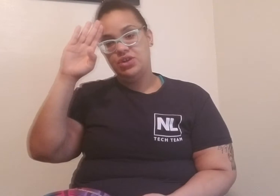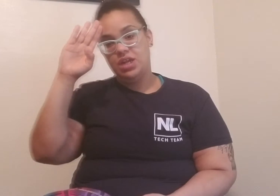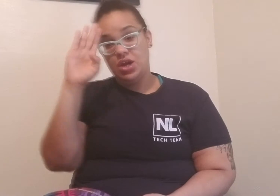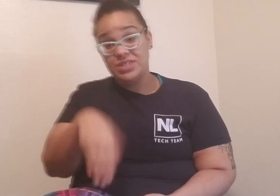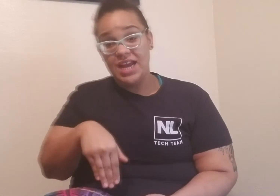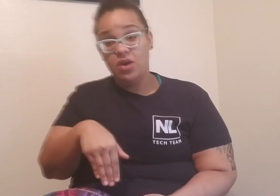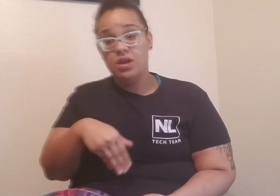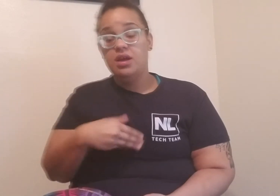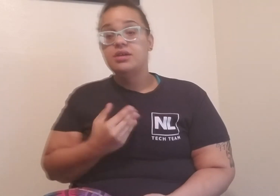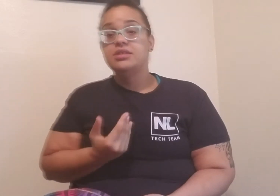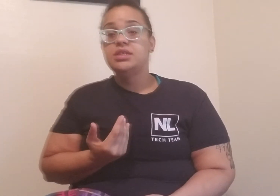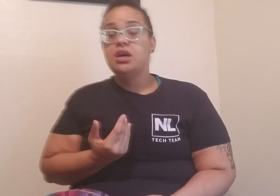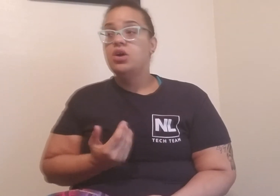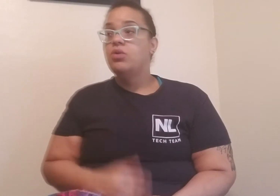going to go down. So